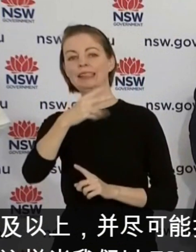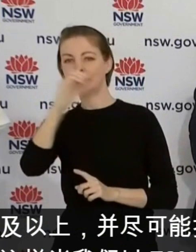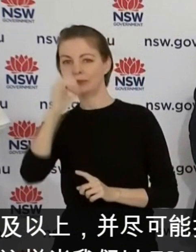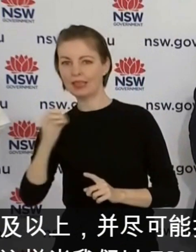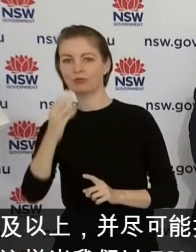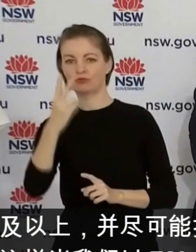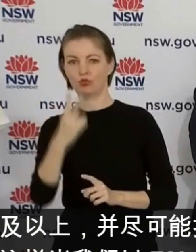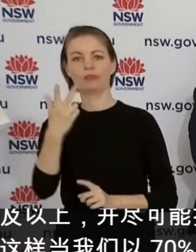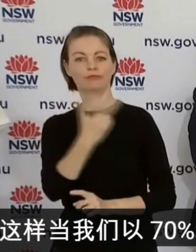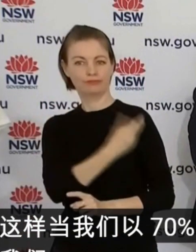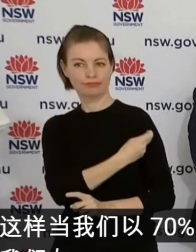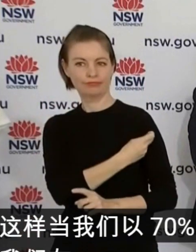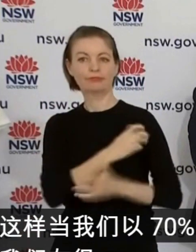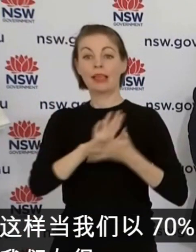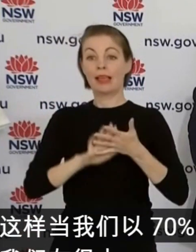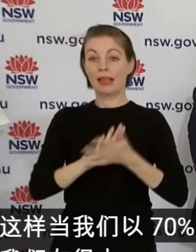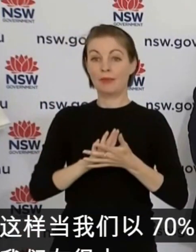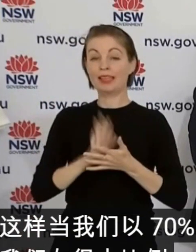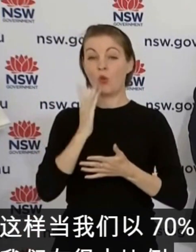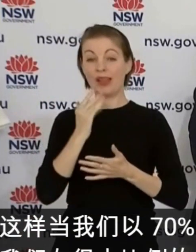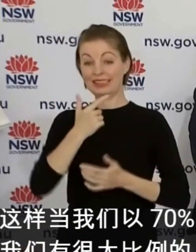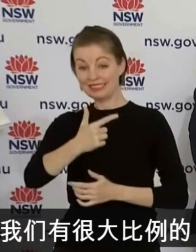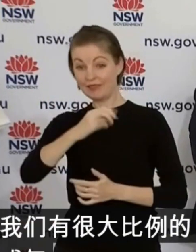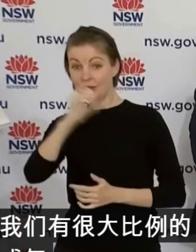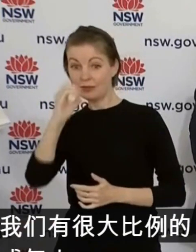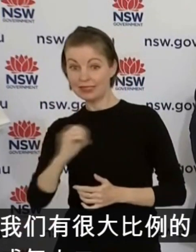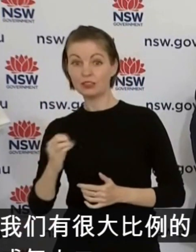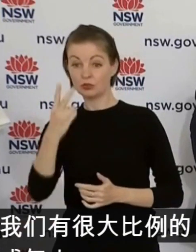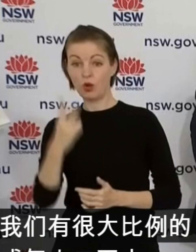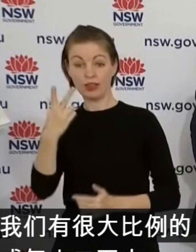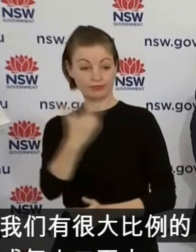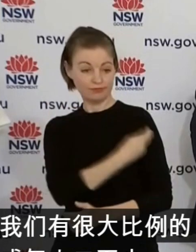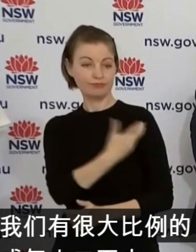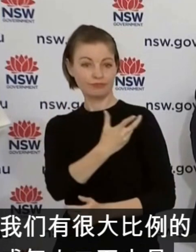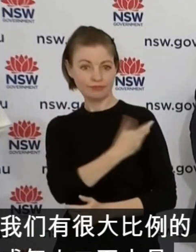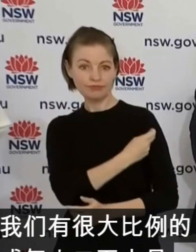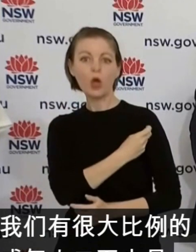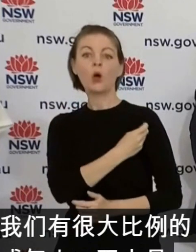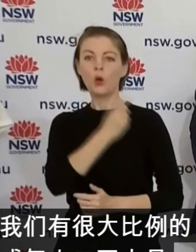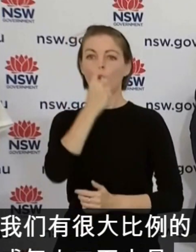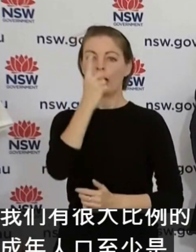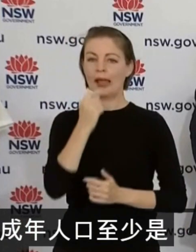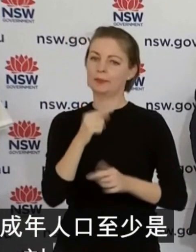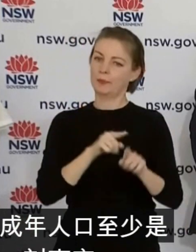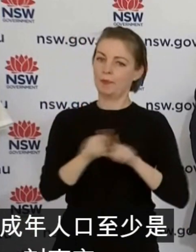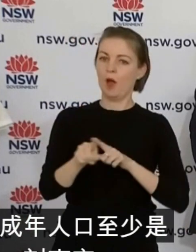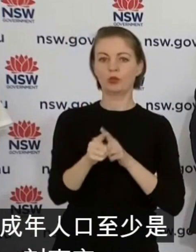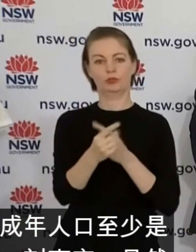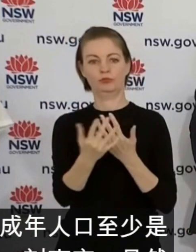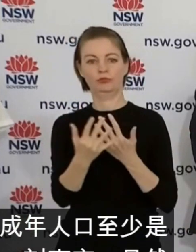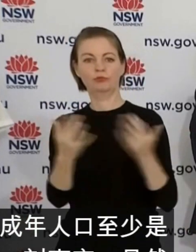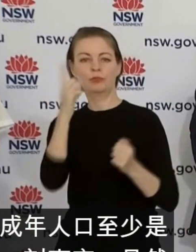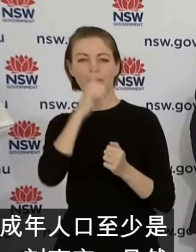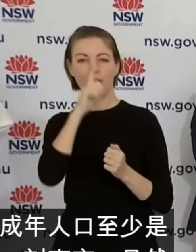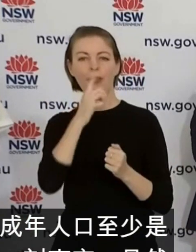so that when we open up at 70%, we have a large proportion of the adult population who are at least one dose vaxxed,